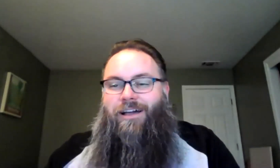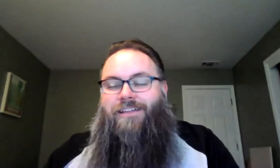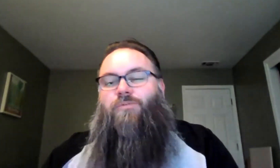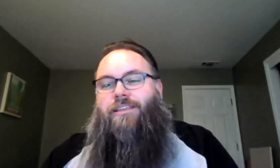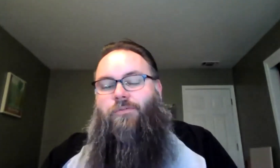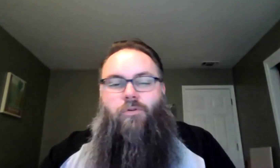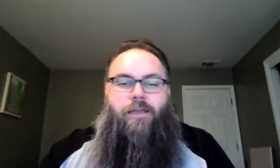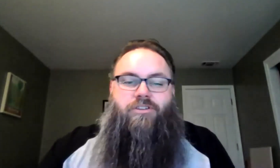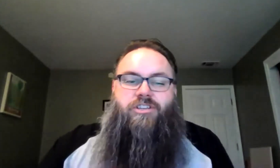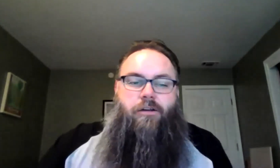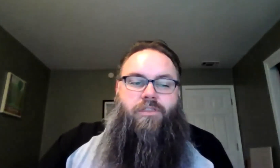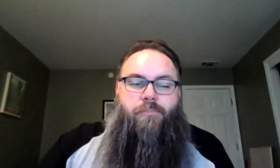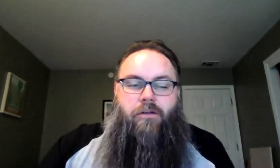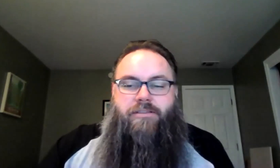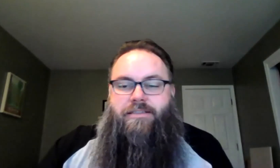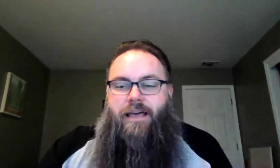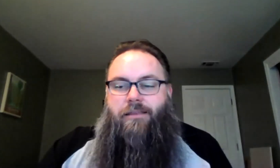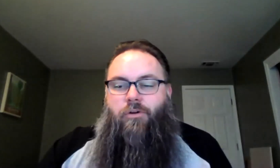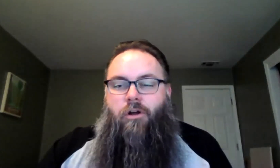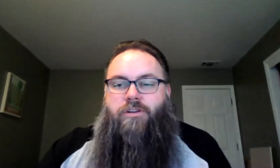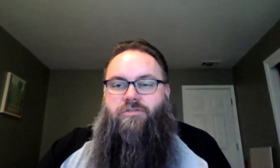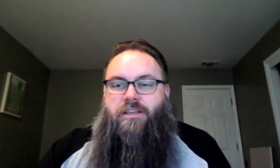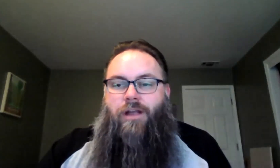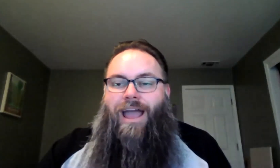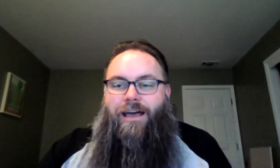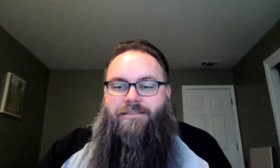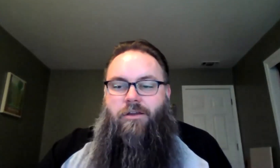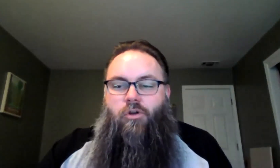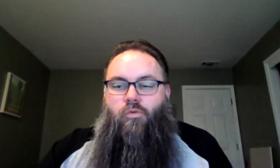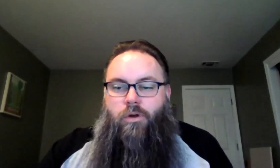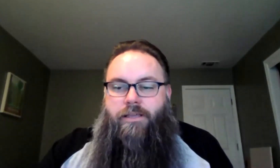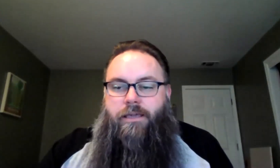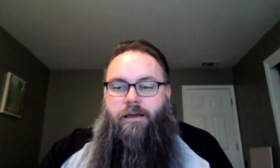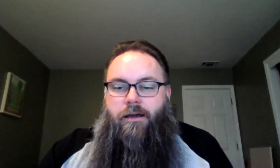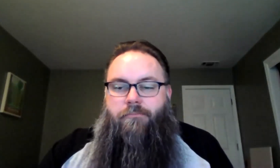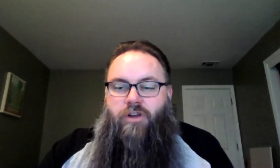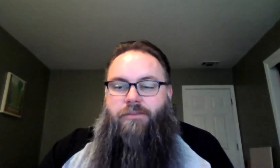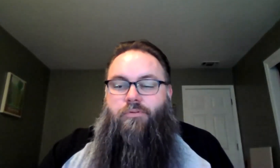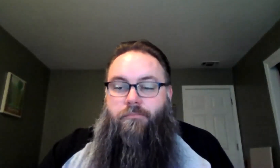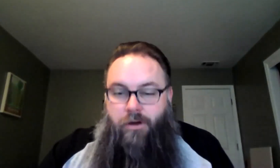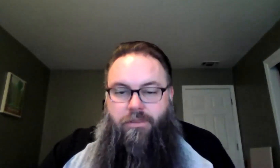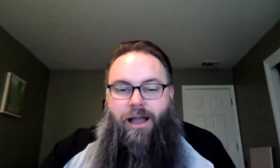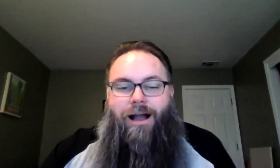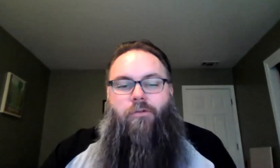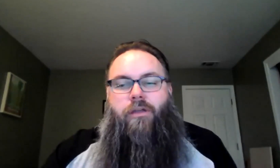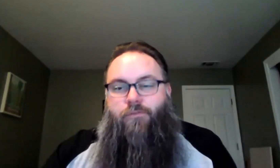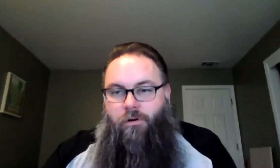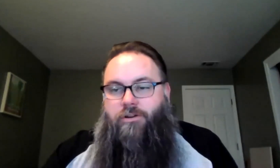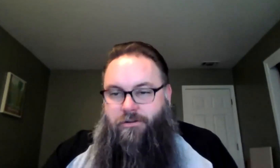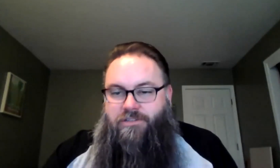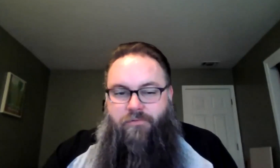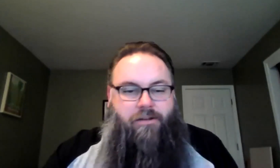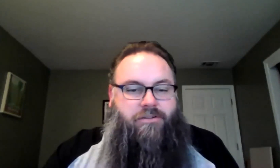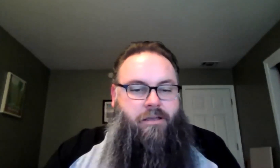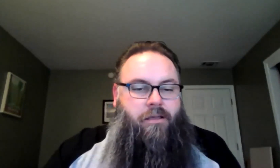so that's one thing that we were able to share with the parents is that, our regional center has really tried to promote the hiring for